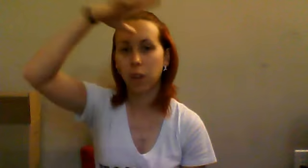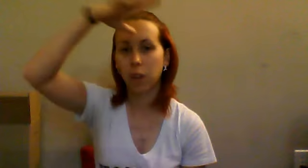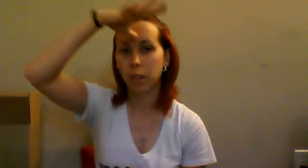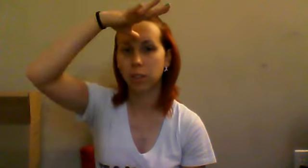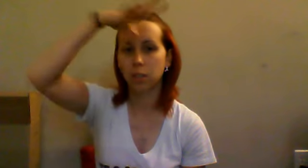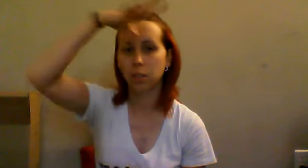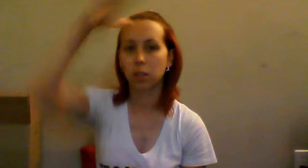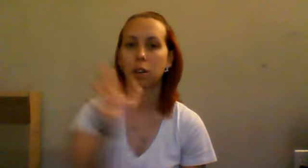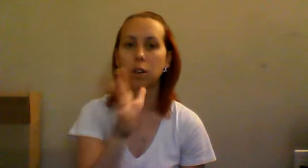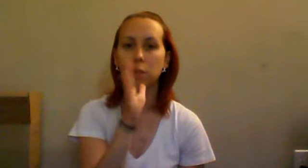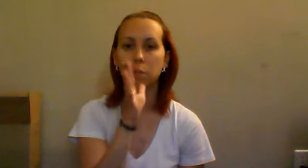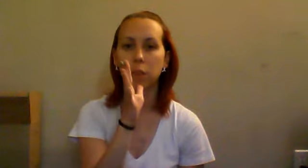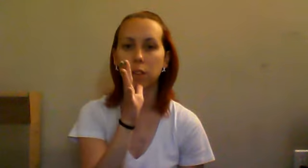father, mother.